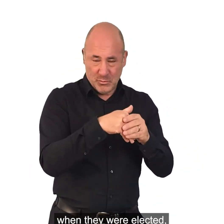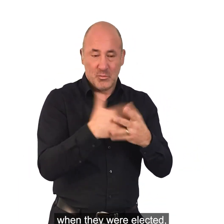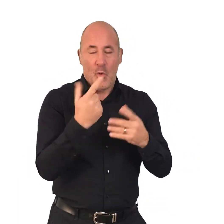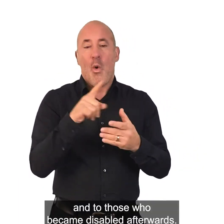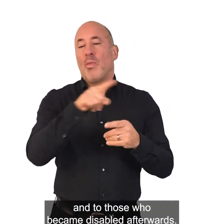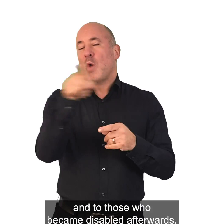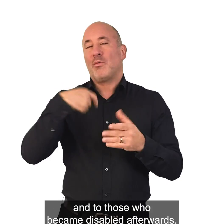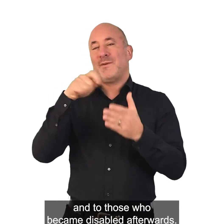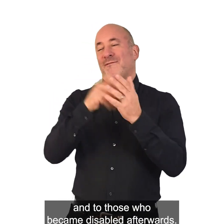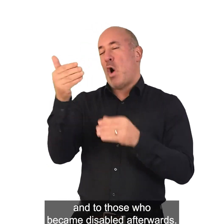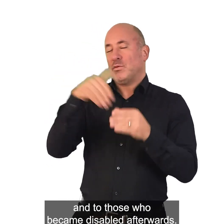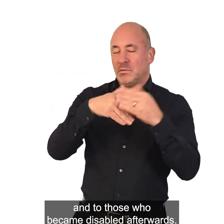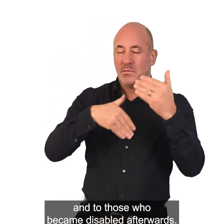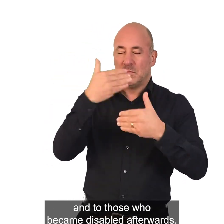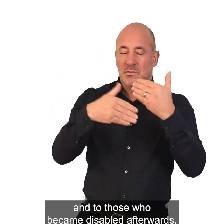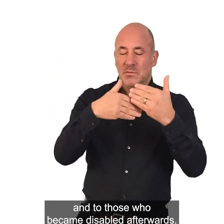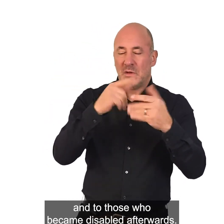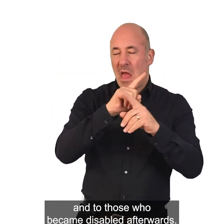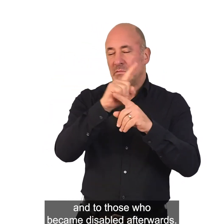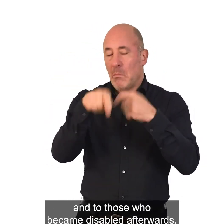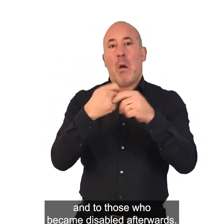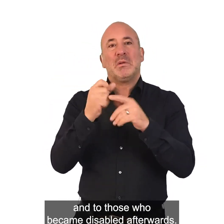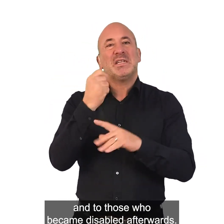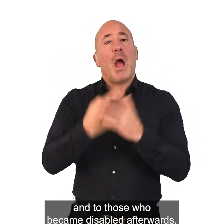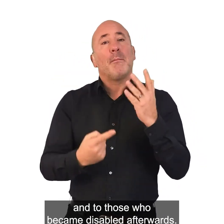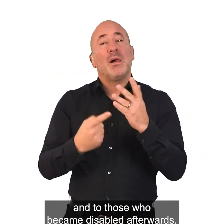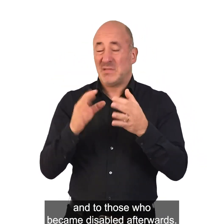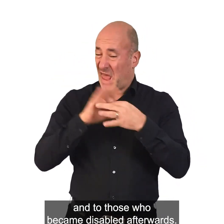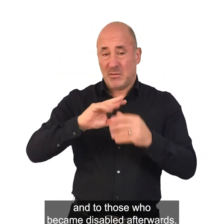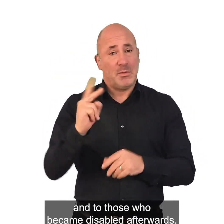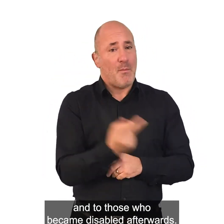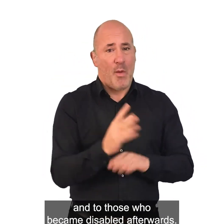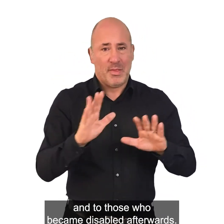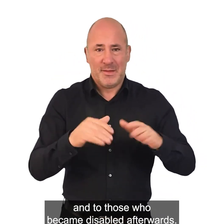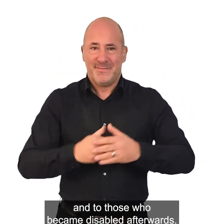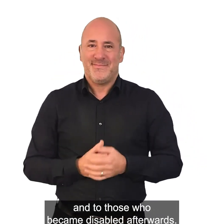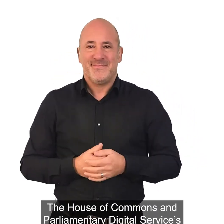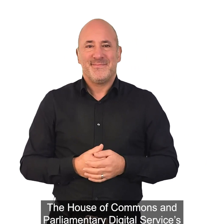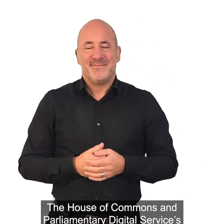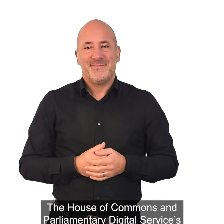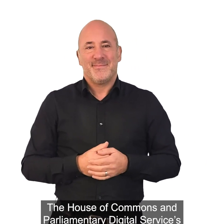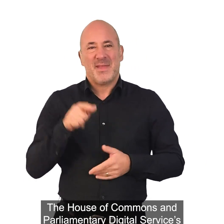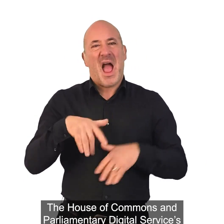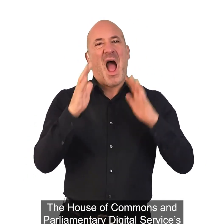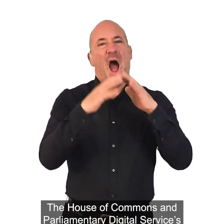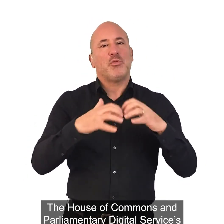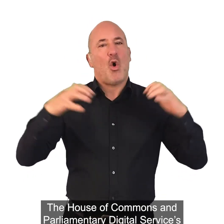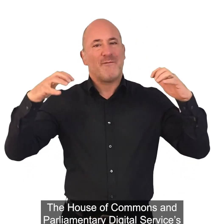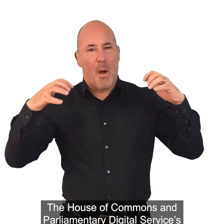and to those who became disabled afterwards. The House of Commons and